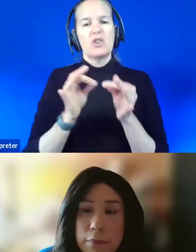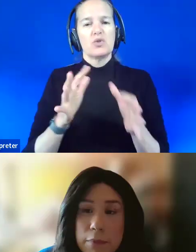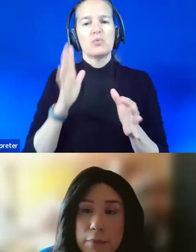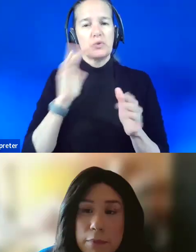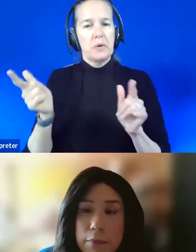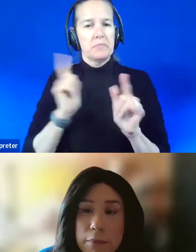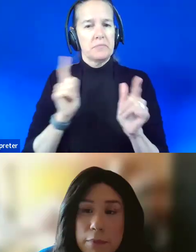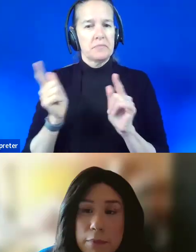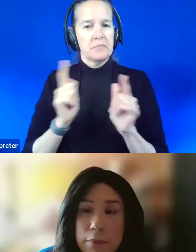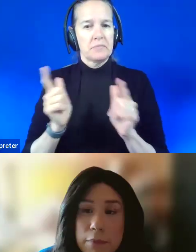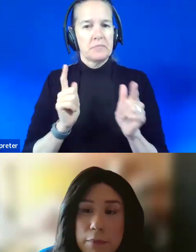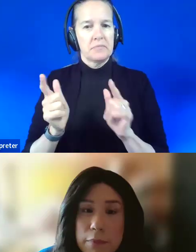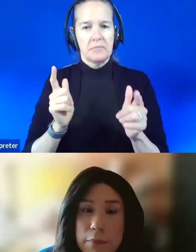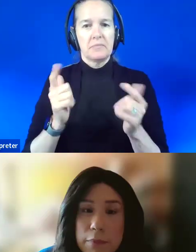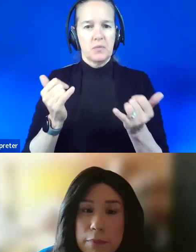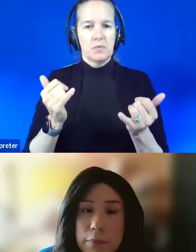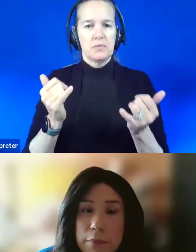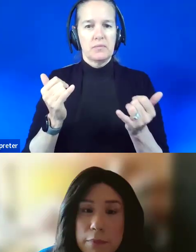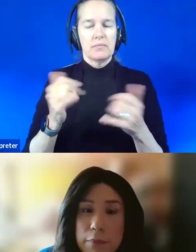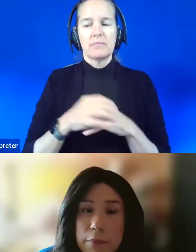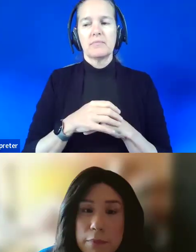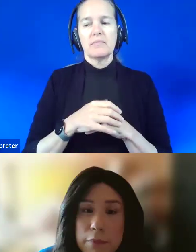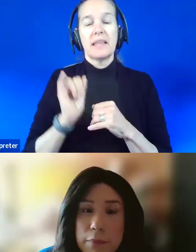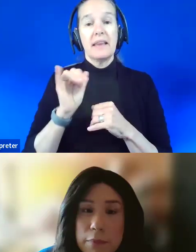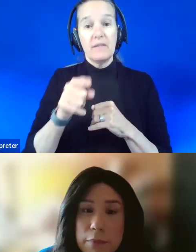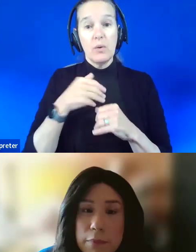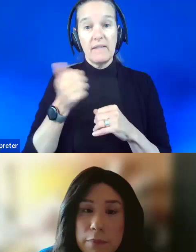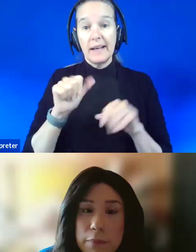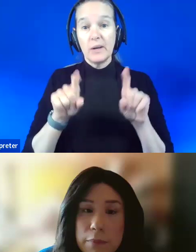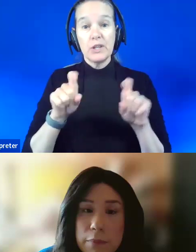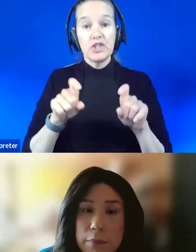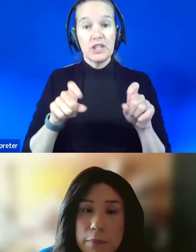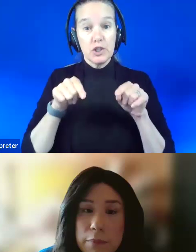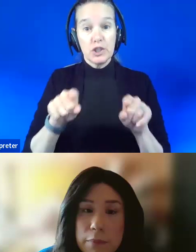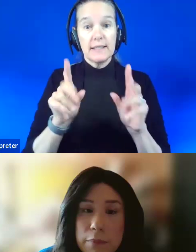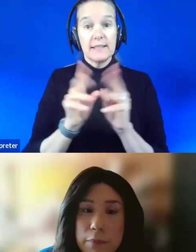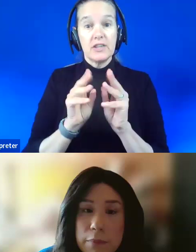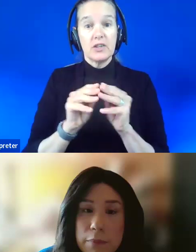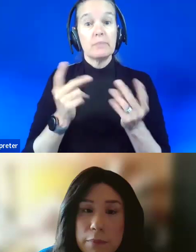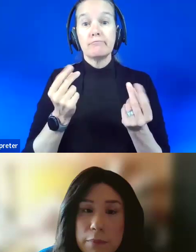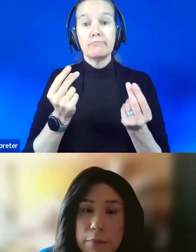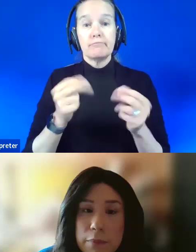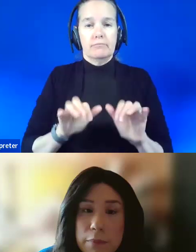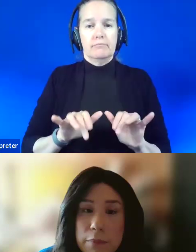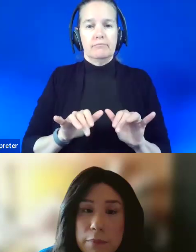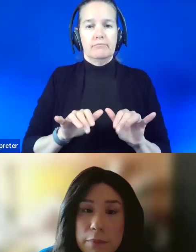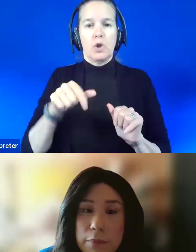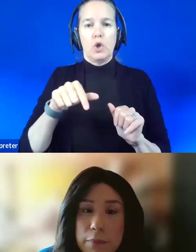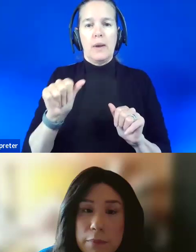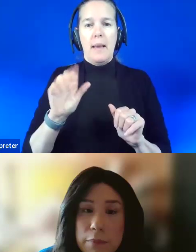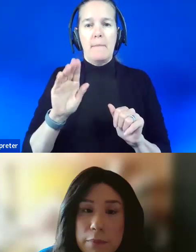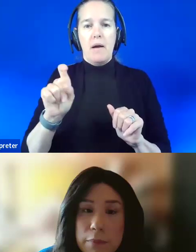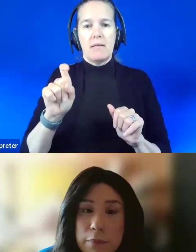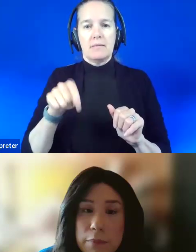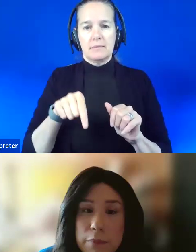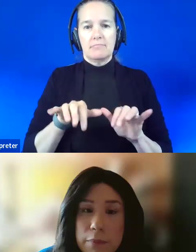alternate throughout the event. If you have any questions for the presenters during the session, please put those in the Q&A.